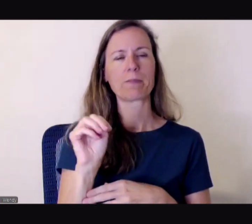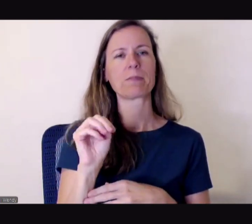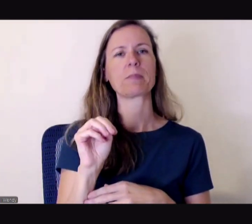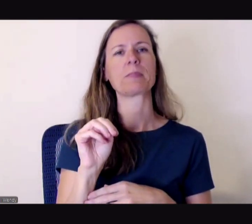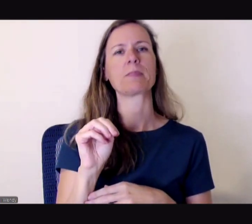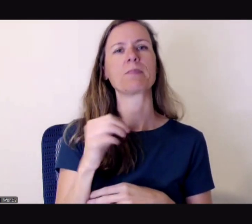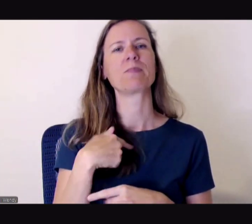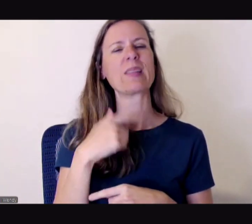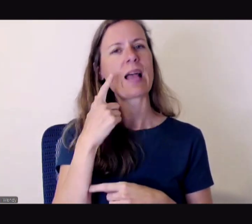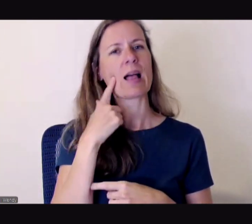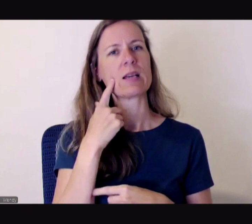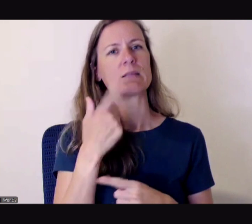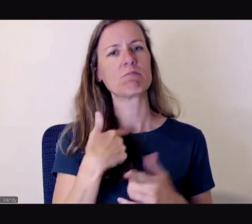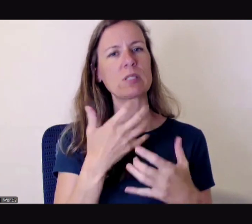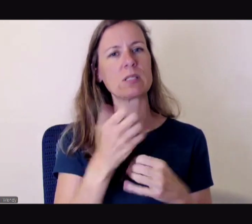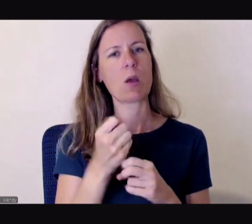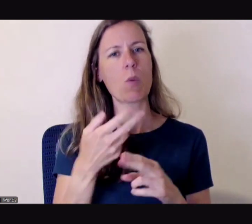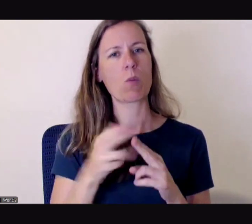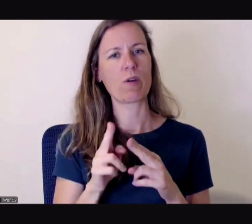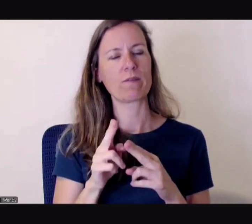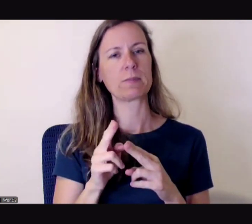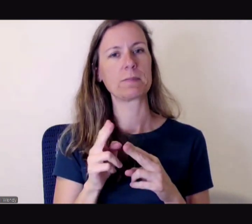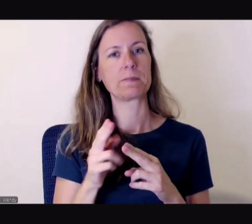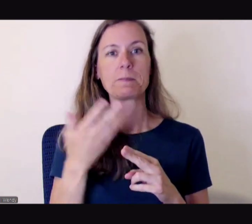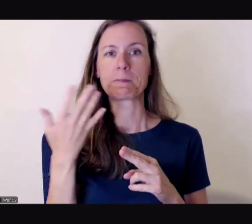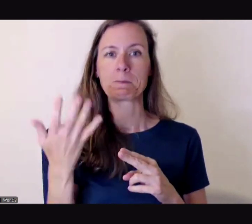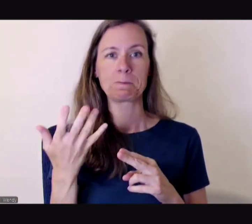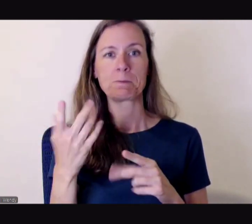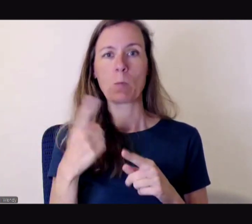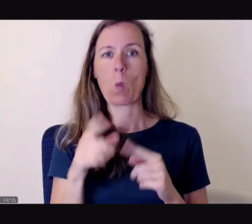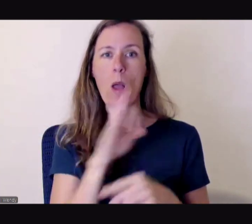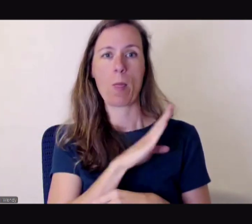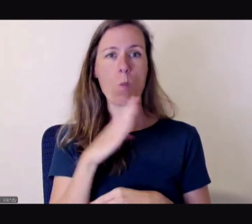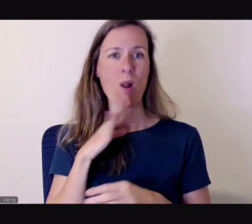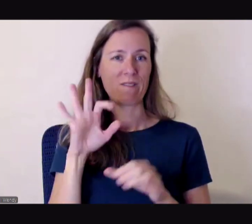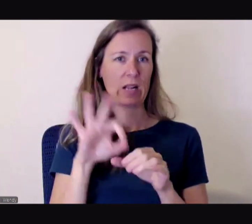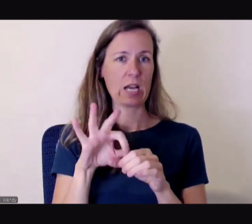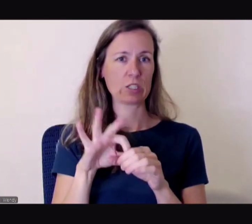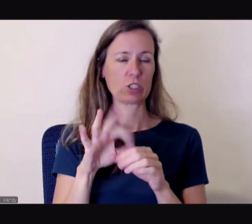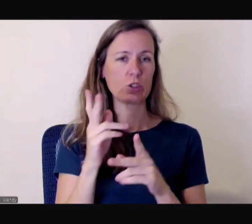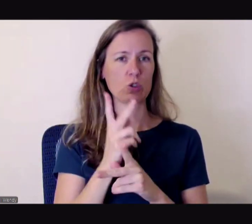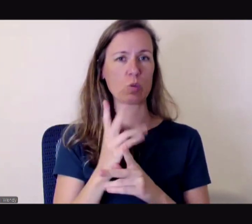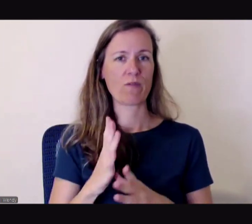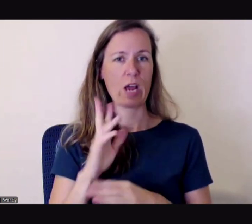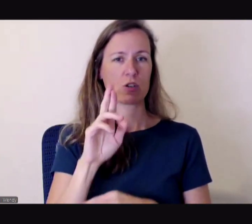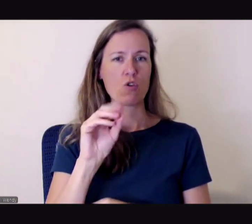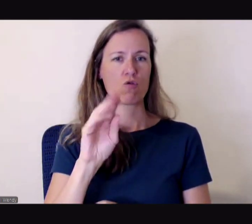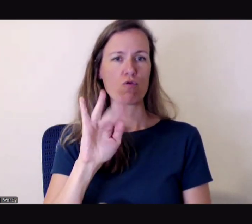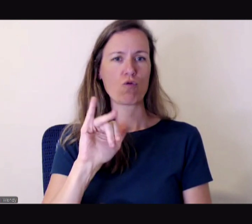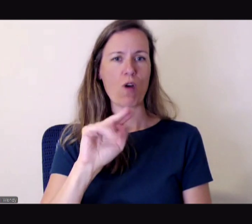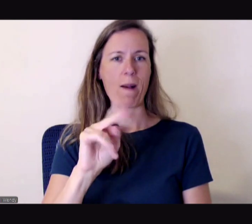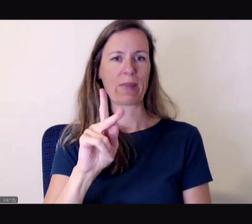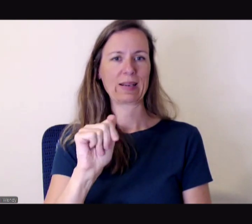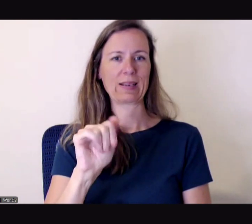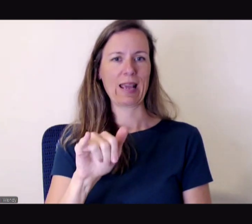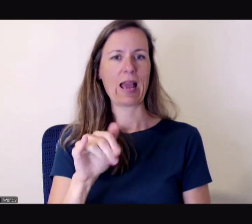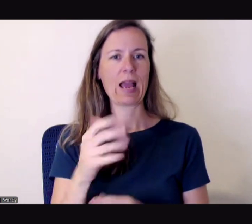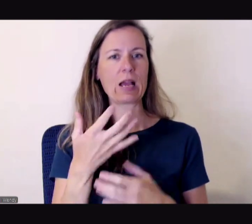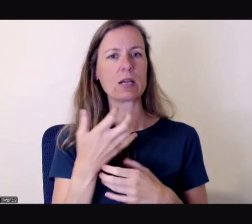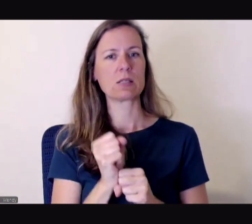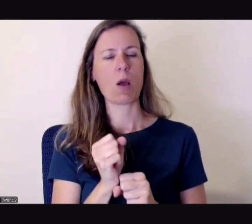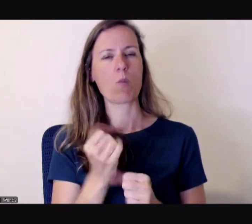summarize very quickly is just, I think what the Board of Election Supervisor, Robin Kay, kind of summarized tonight.